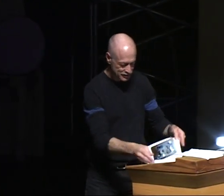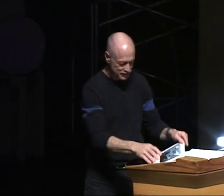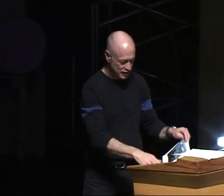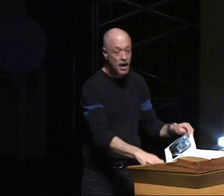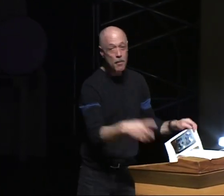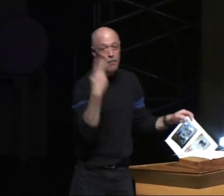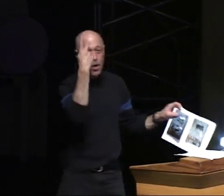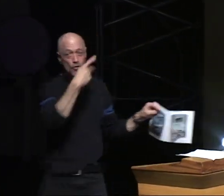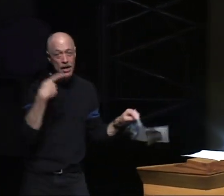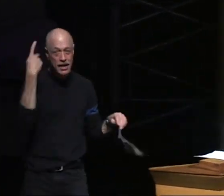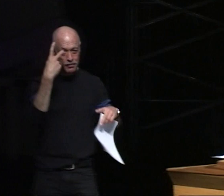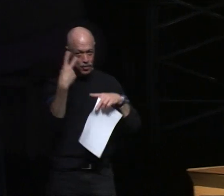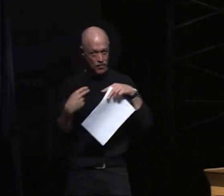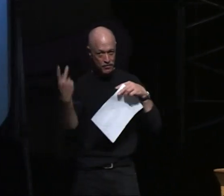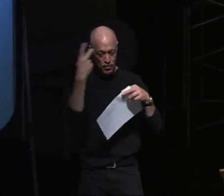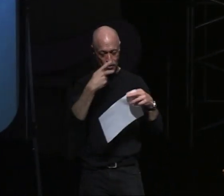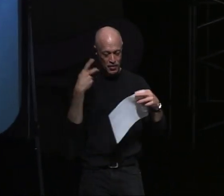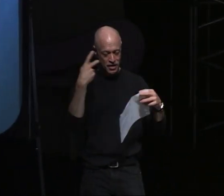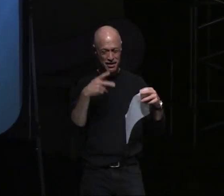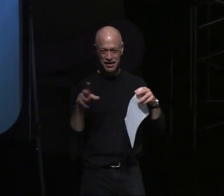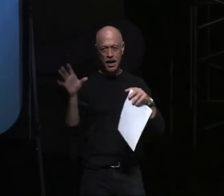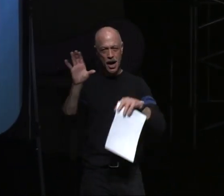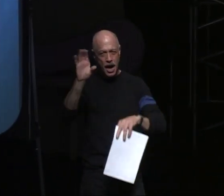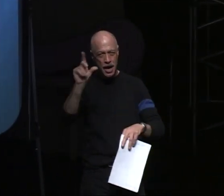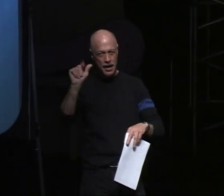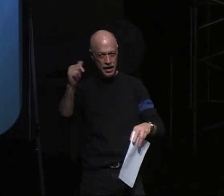sample of what it looks like.